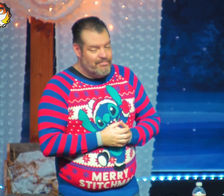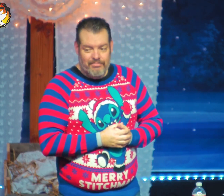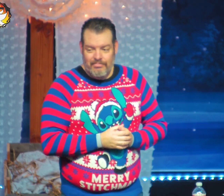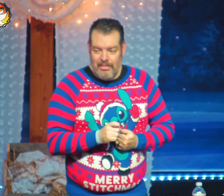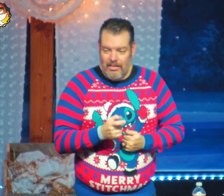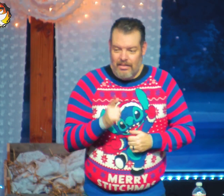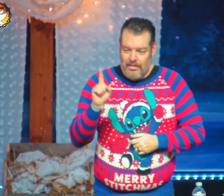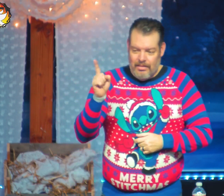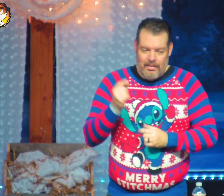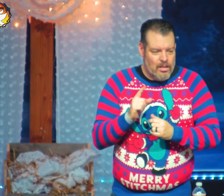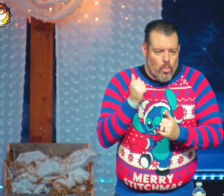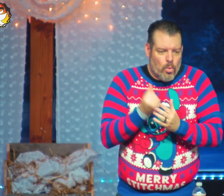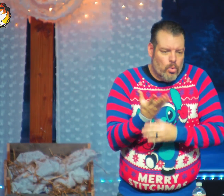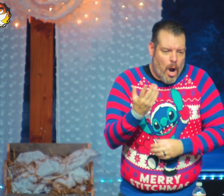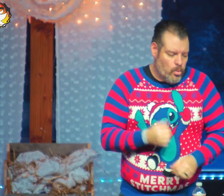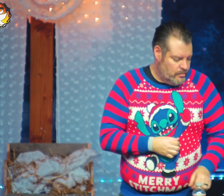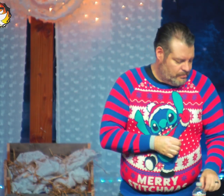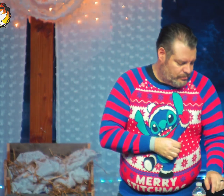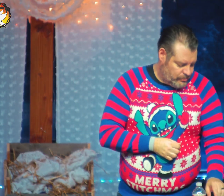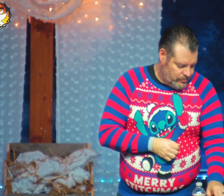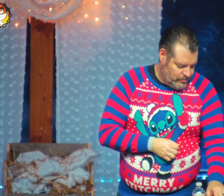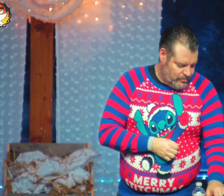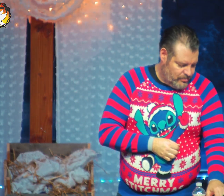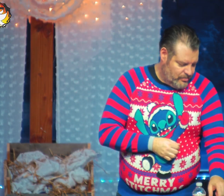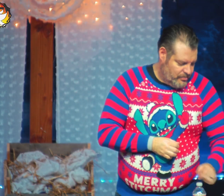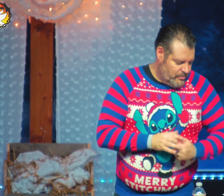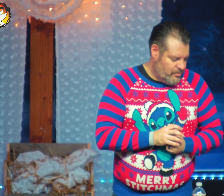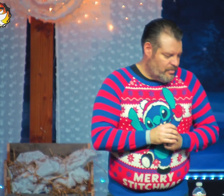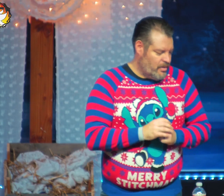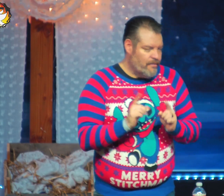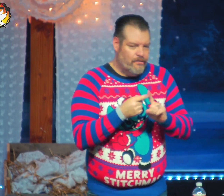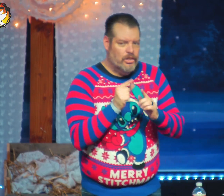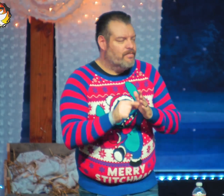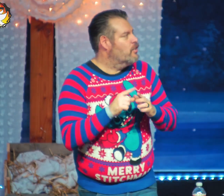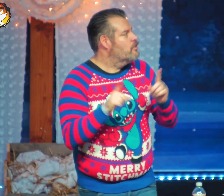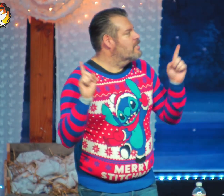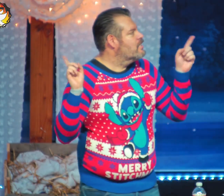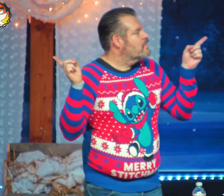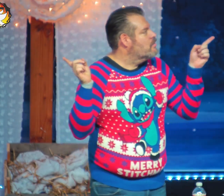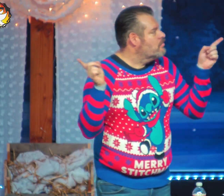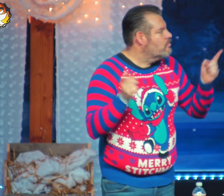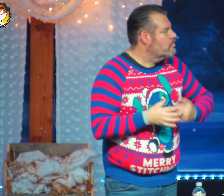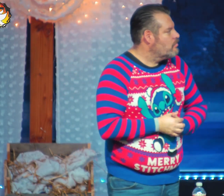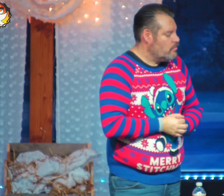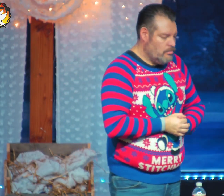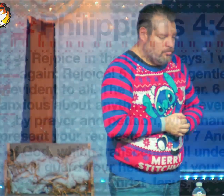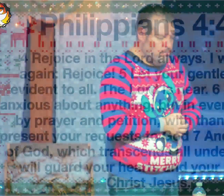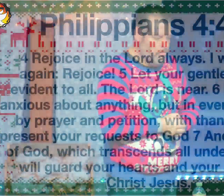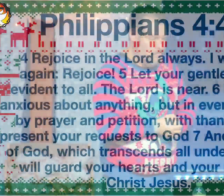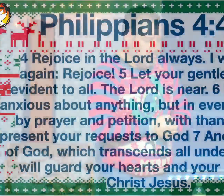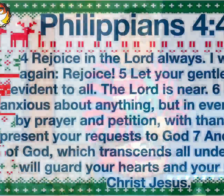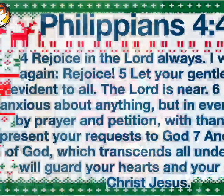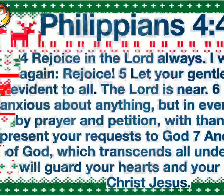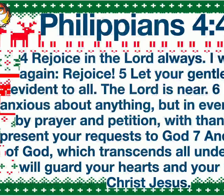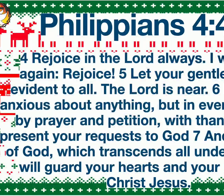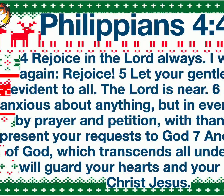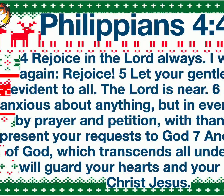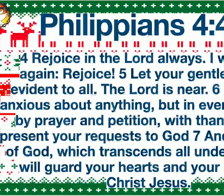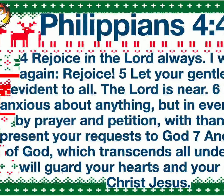stay obsessed on the past or on their old lifestyle, they're stuck. They refuse to let God rewire